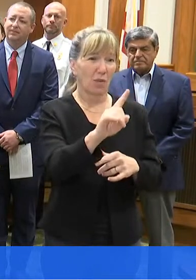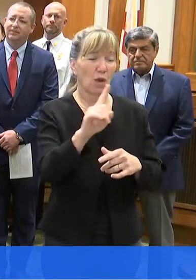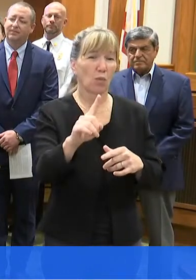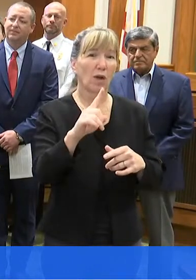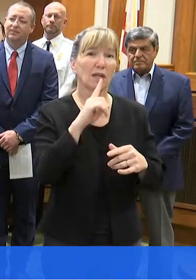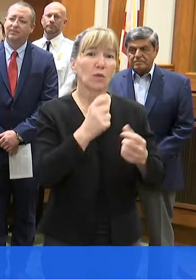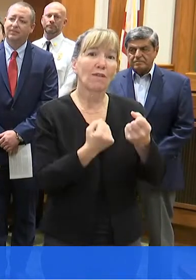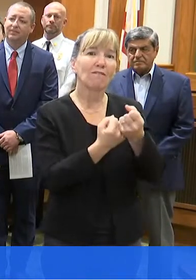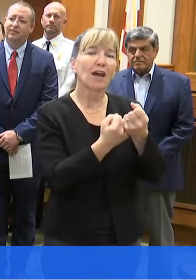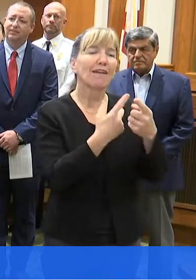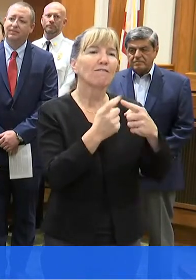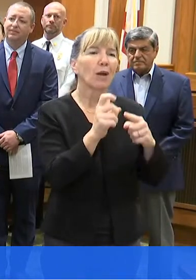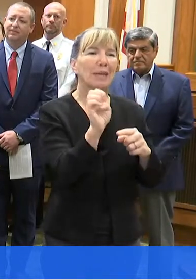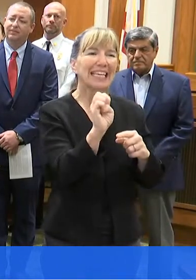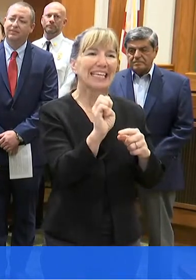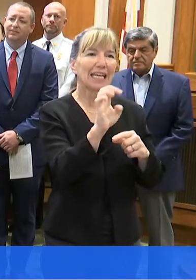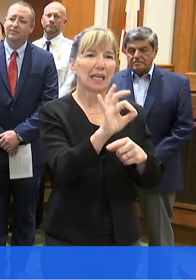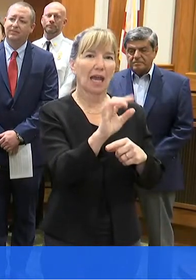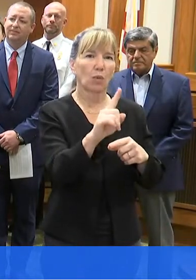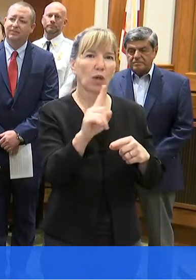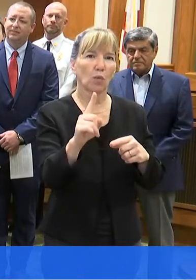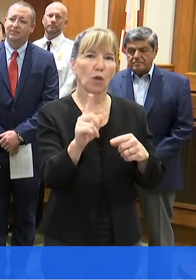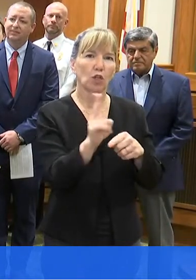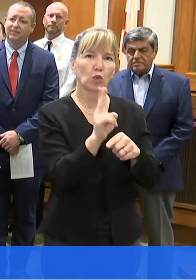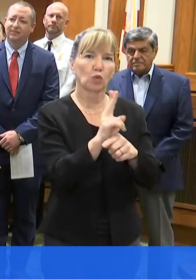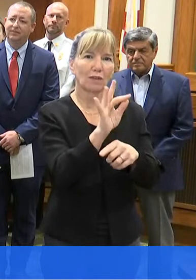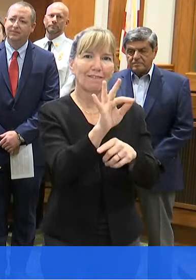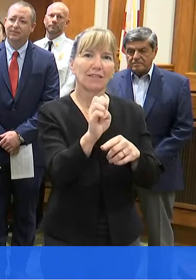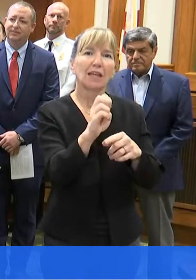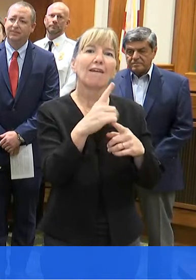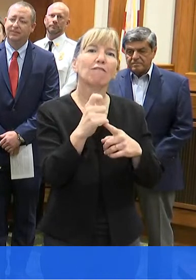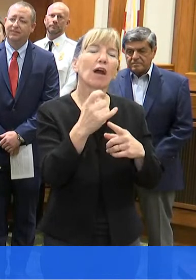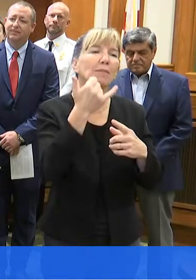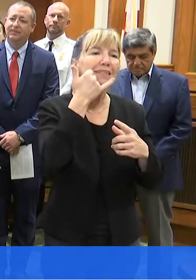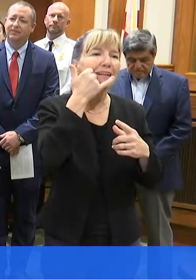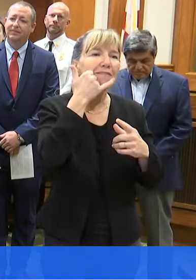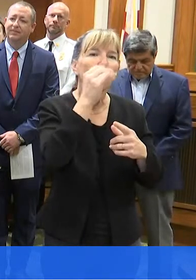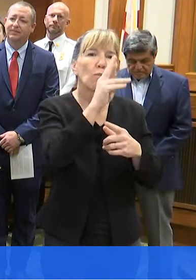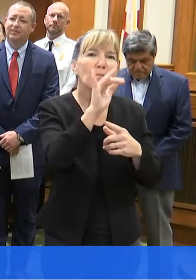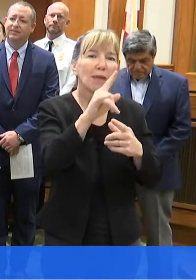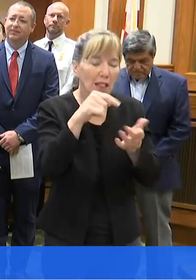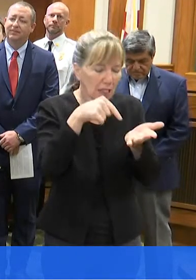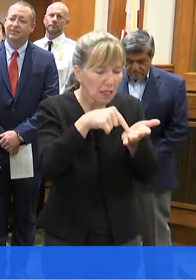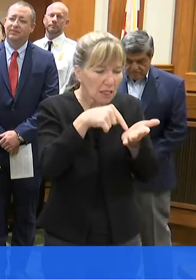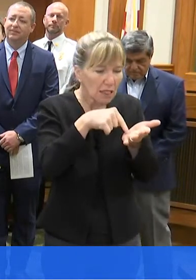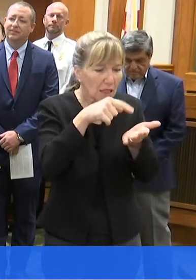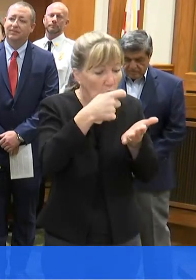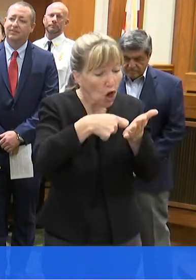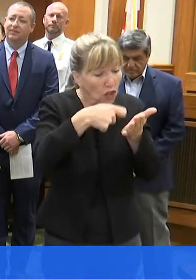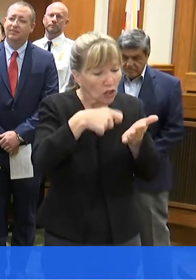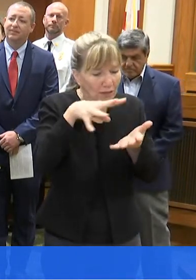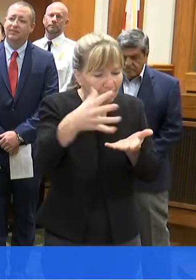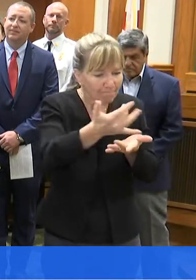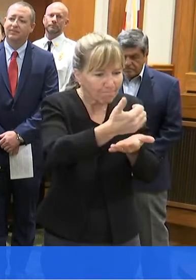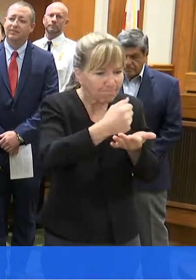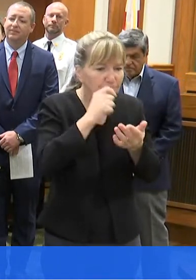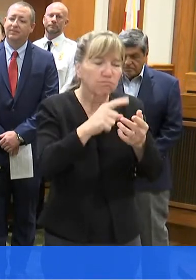by E911 user fees, which is collected on phone bills and remitted back to the counties to support 911